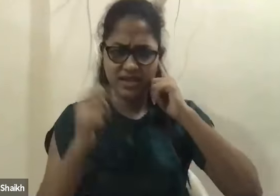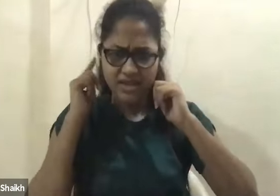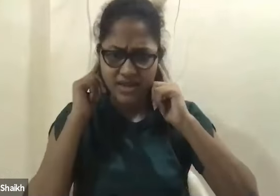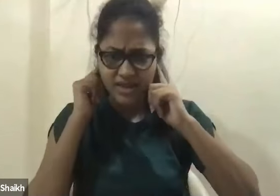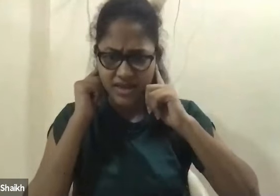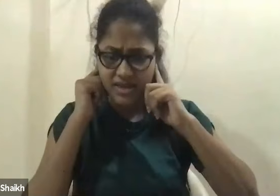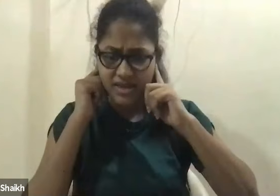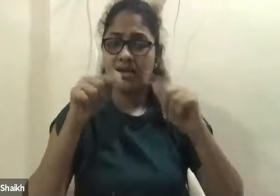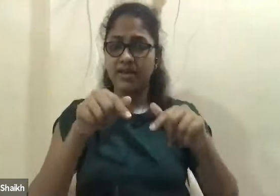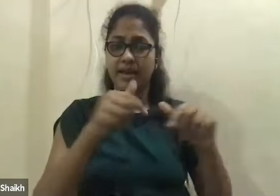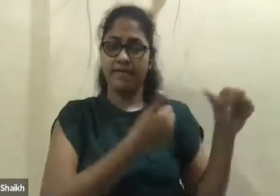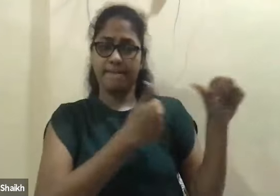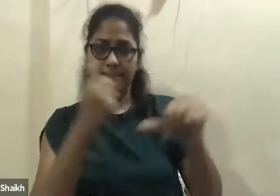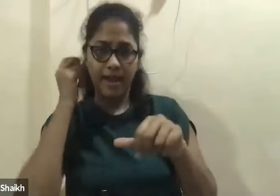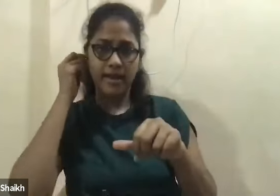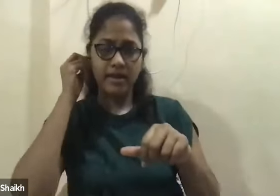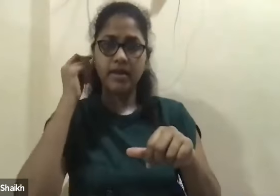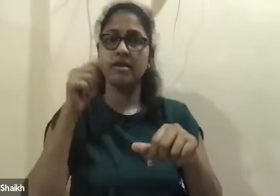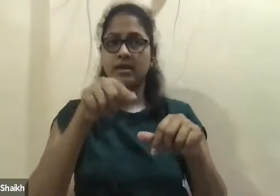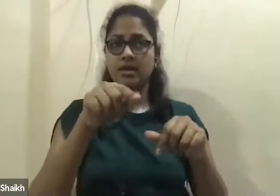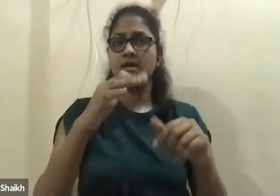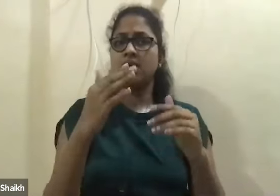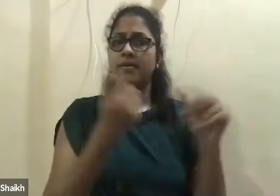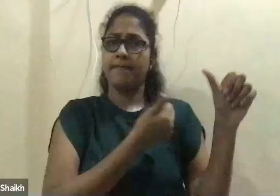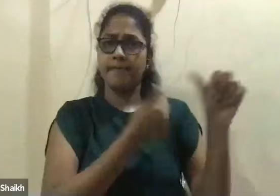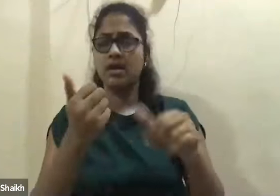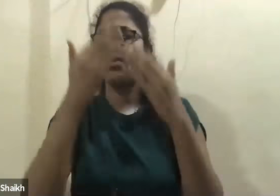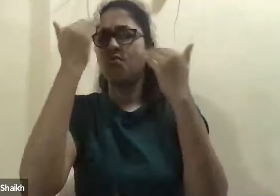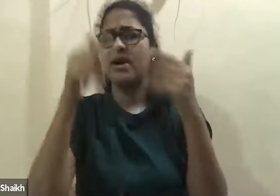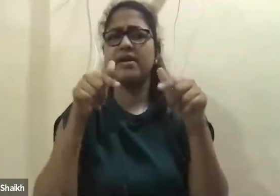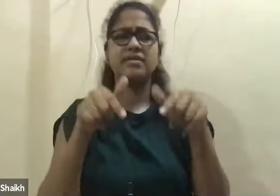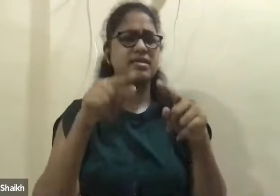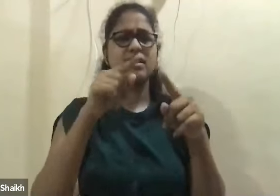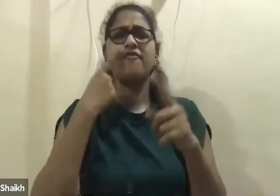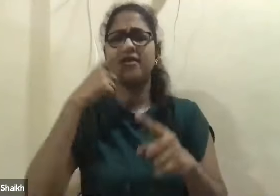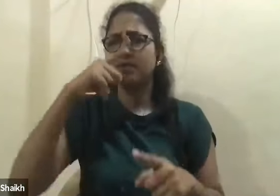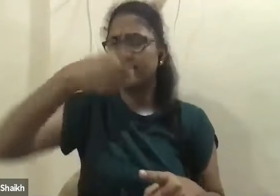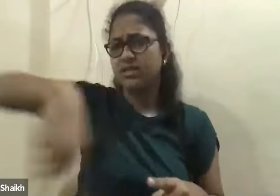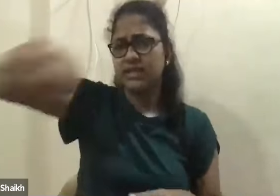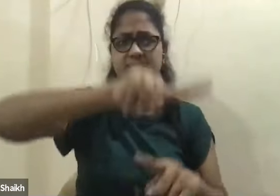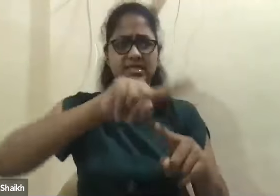to why we decided as parents to have this trust, I would like to make an